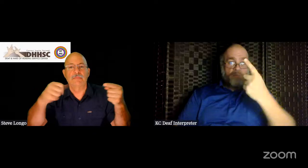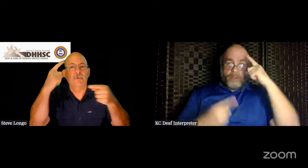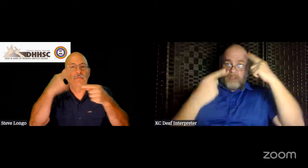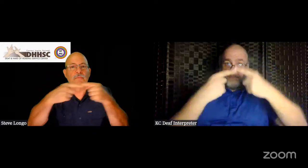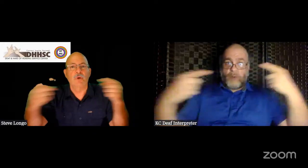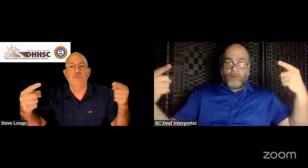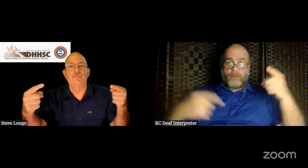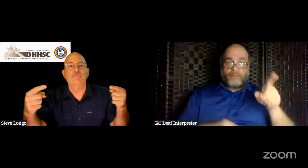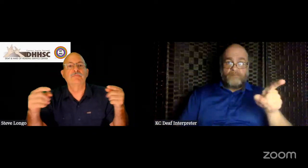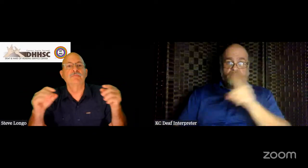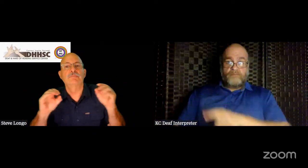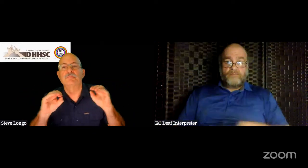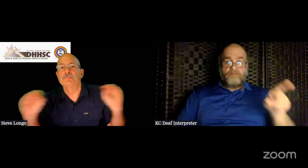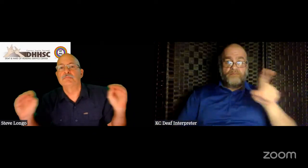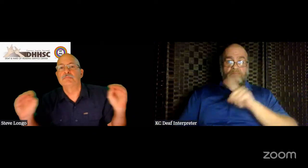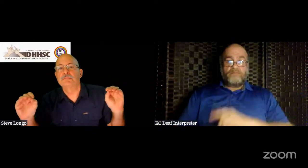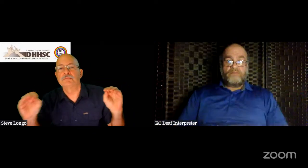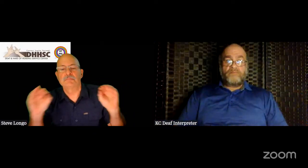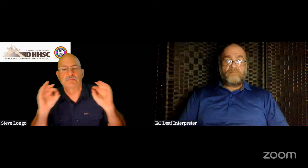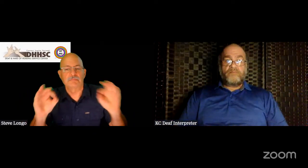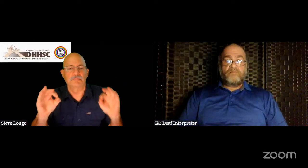Any dissension?